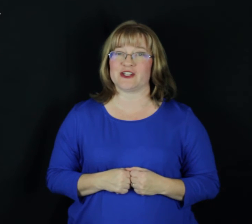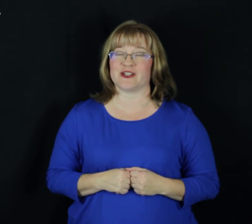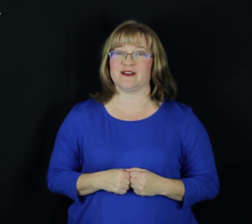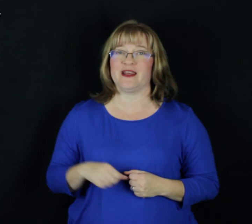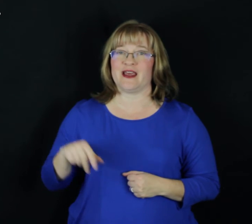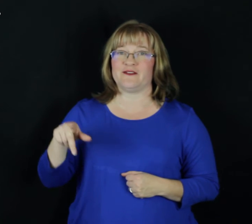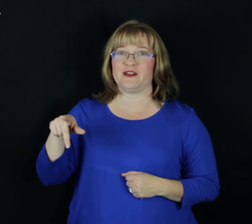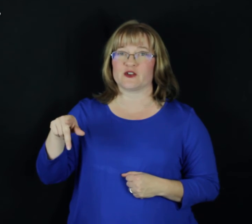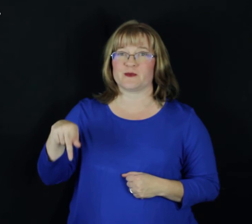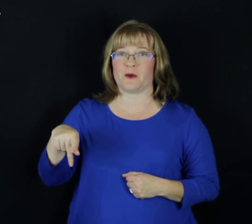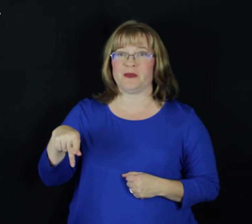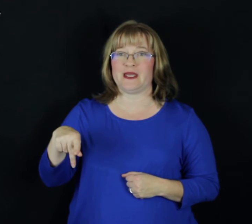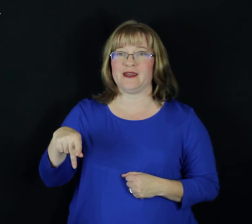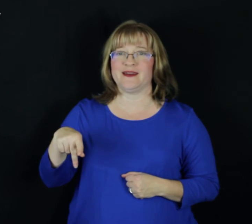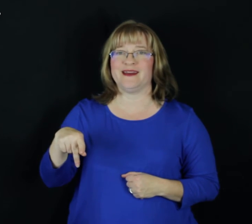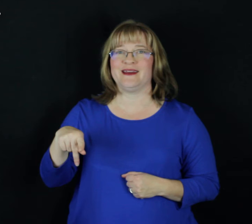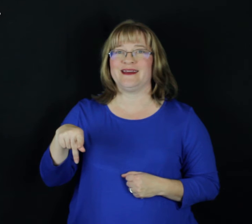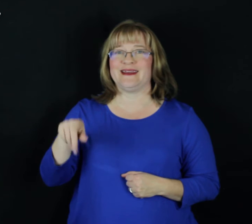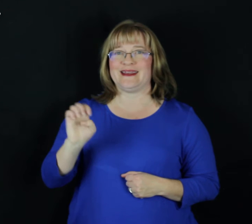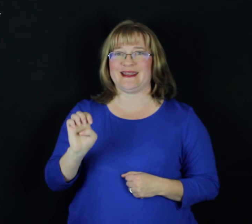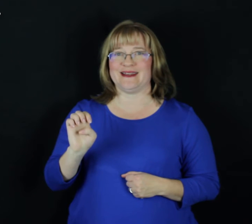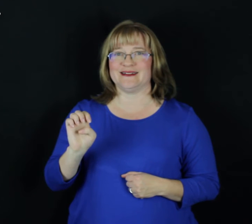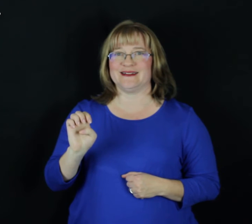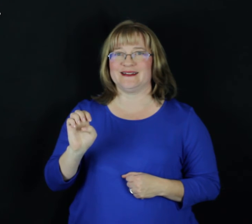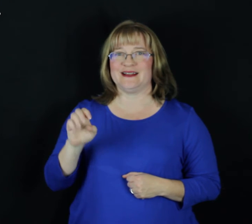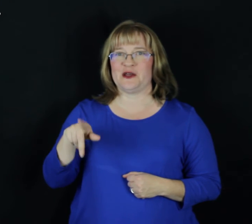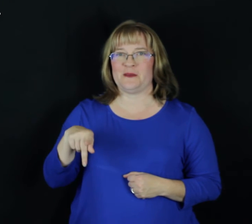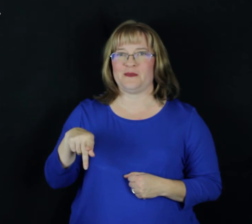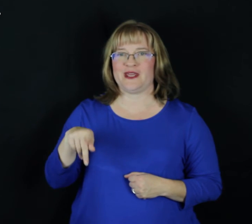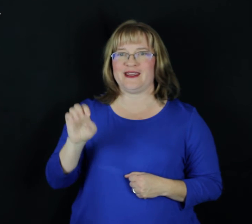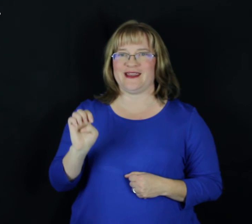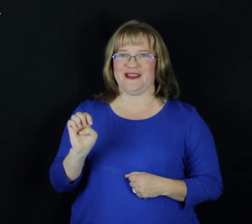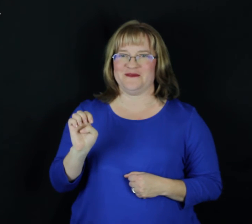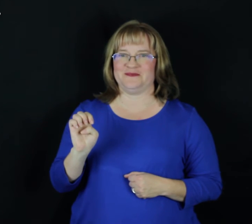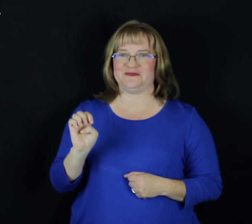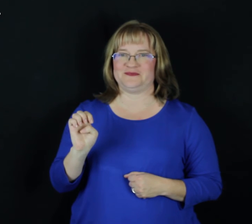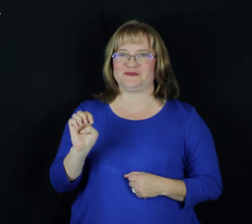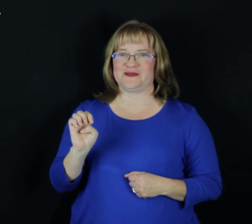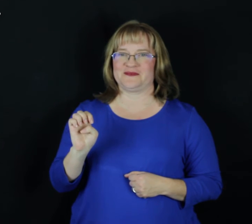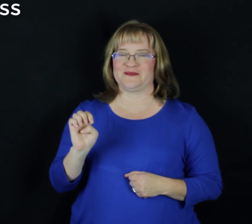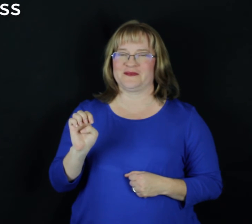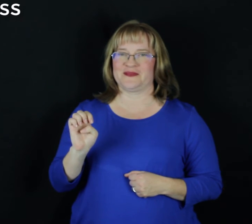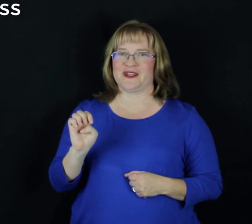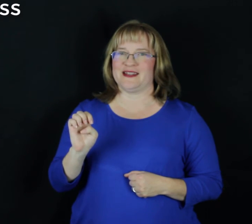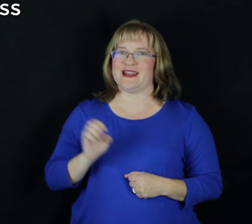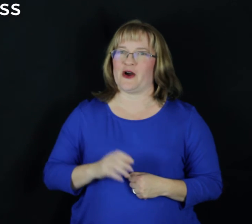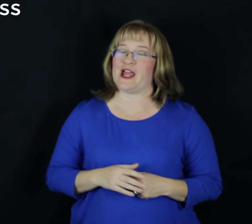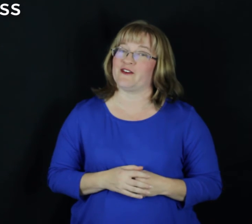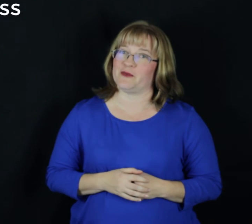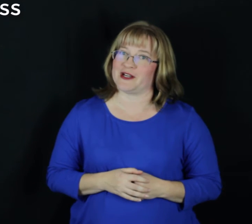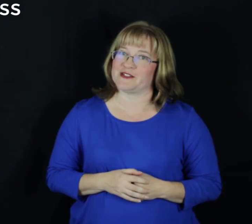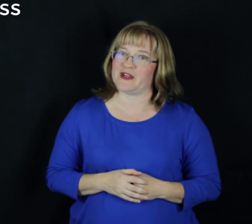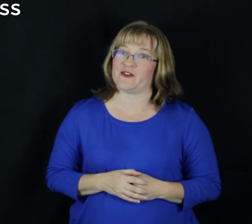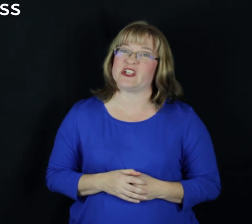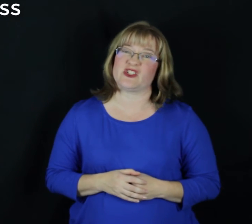education and fingerspell P-E. P-E. Now everybody's favorite is